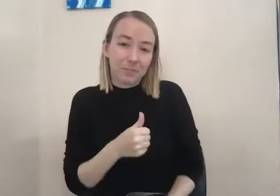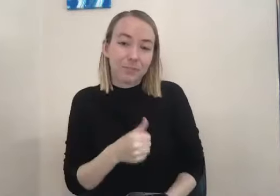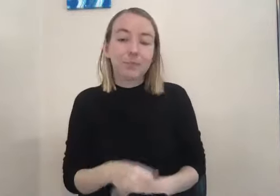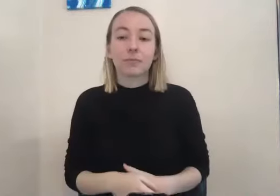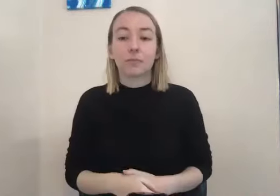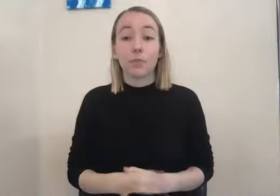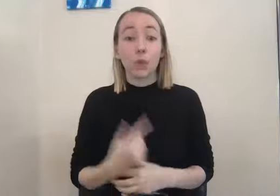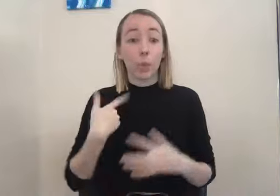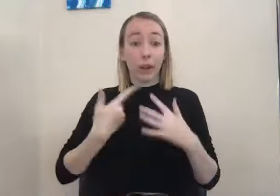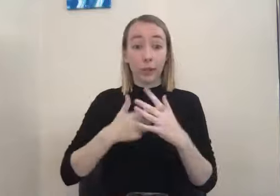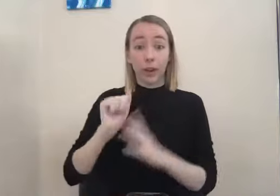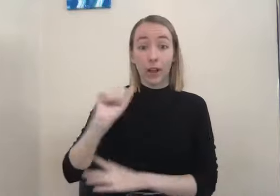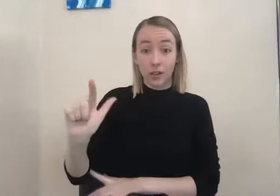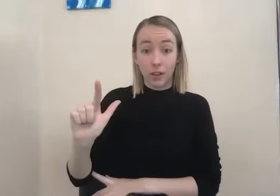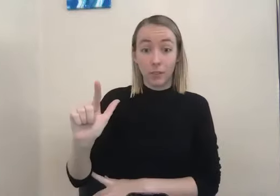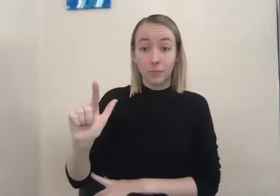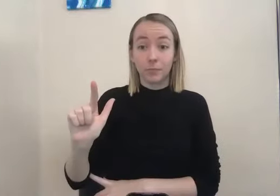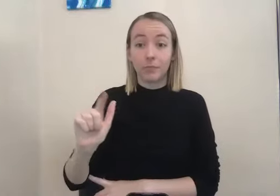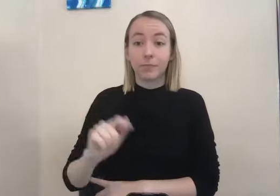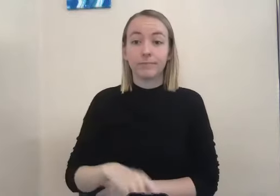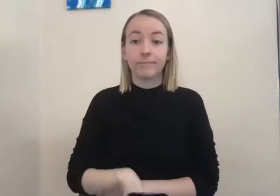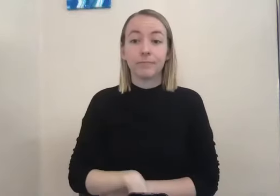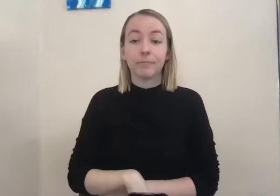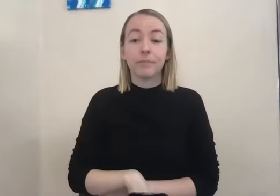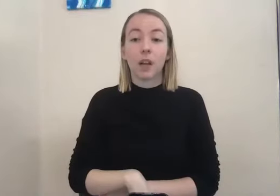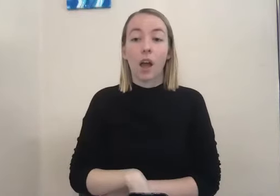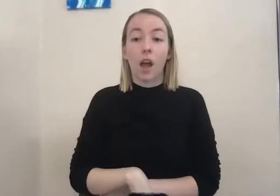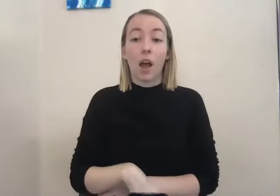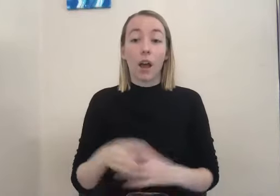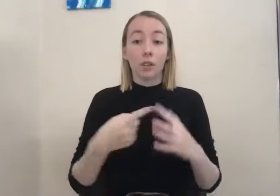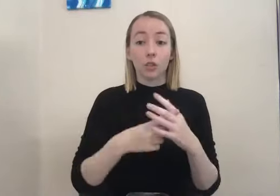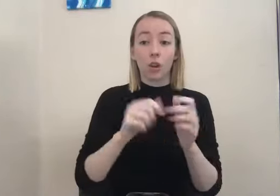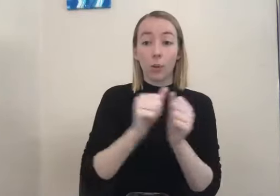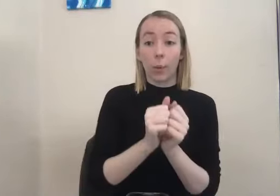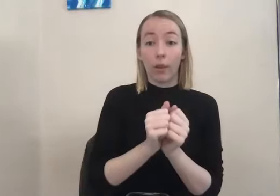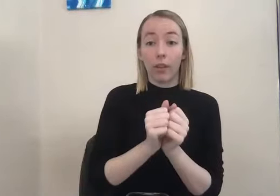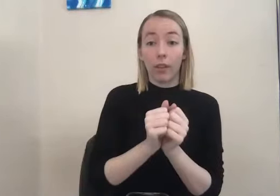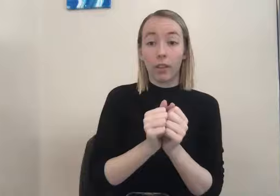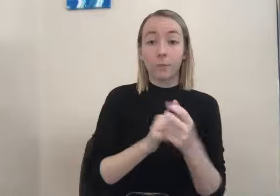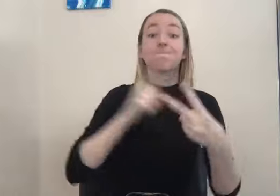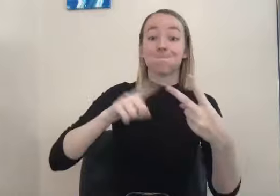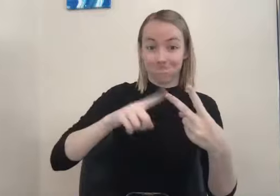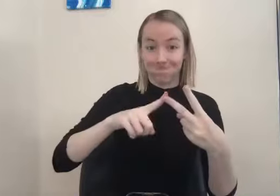2 alcoholics. The first one, my first husband, my mother picked him out for